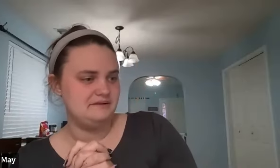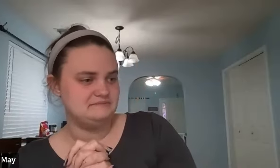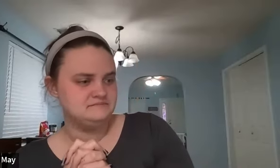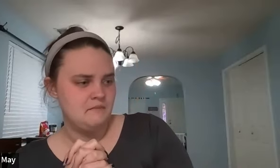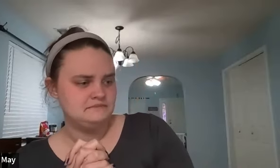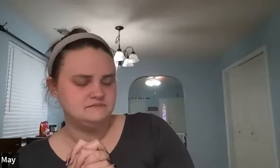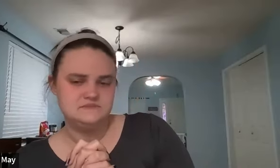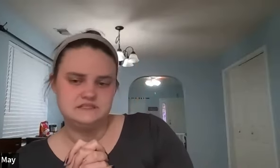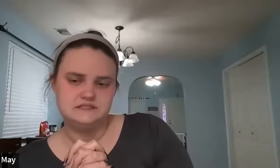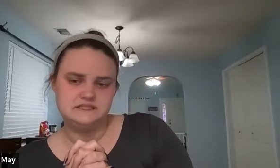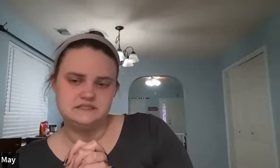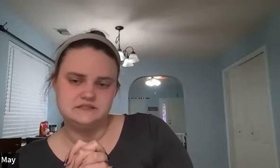But let's see.